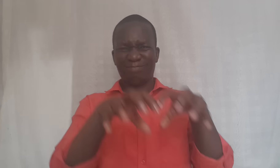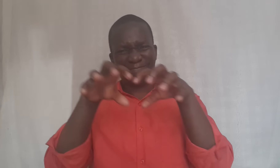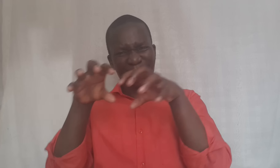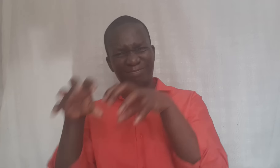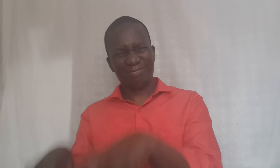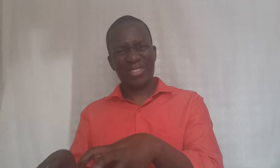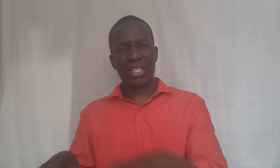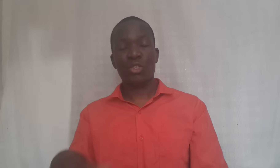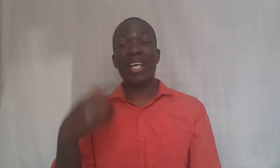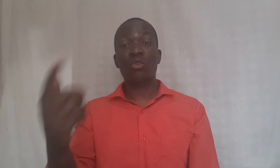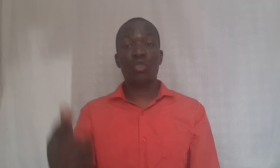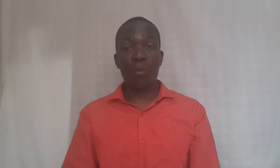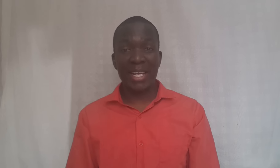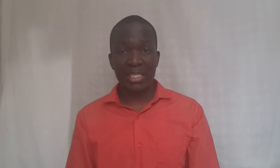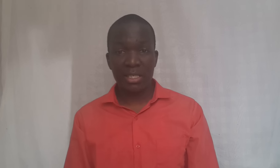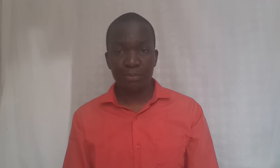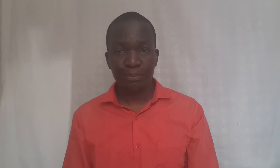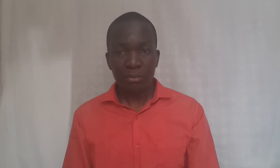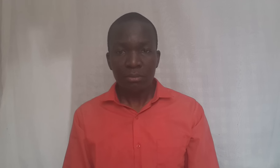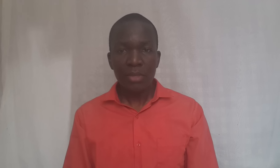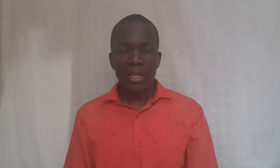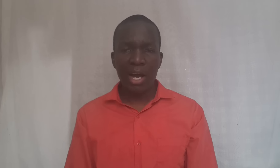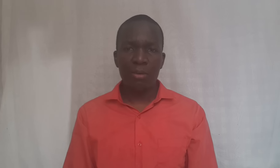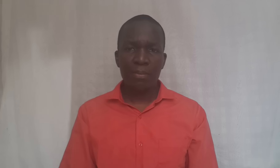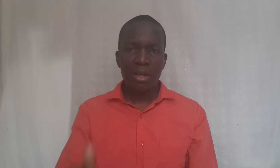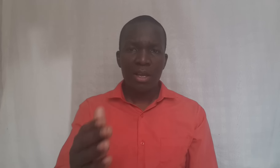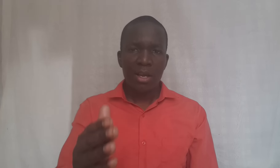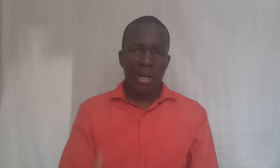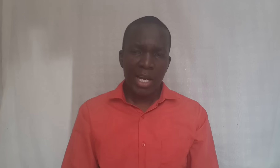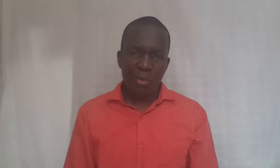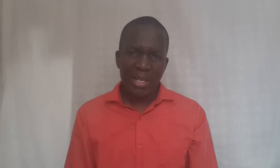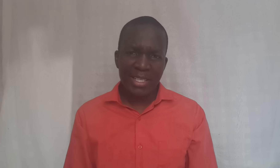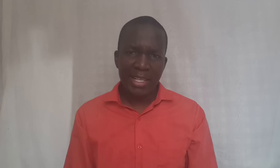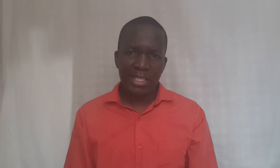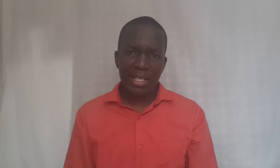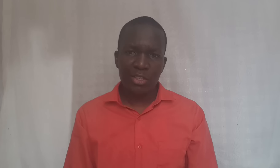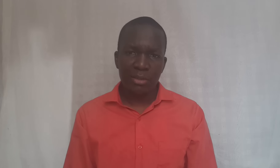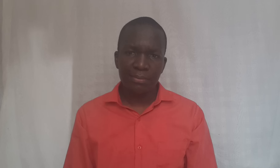So that's to torment. Now, can we meet in the next lesson?